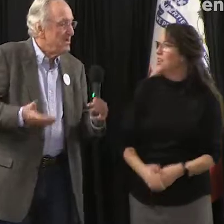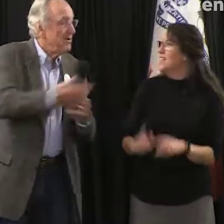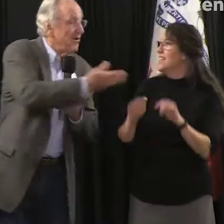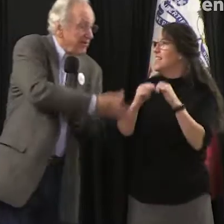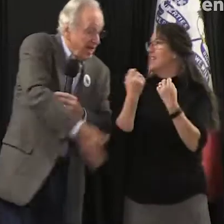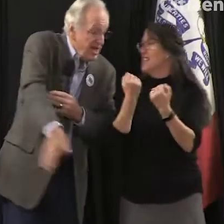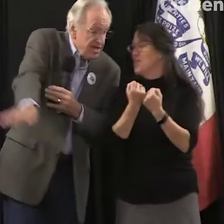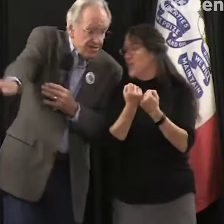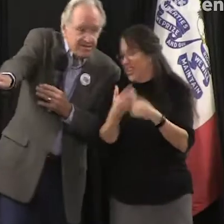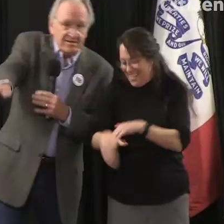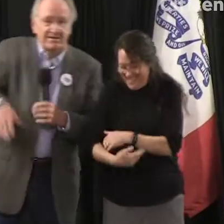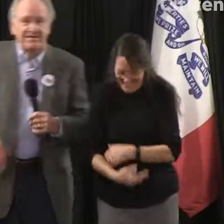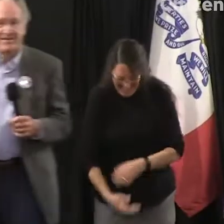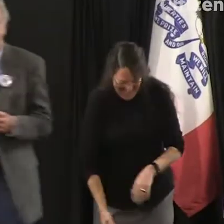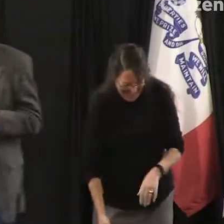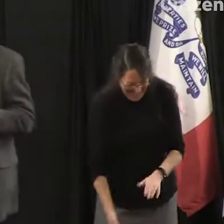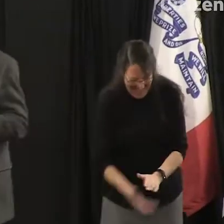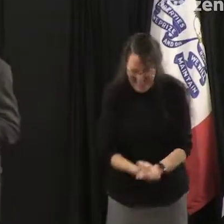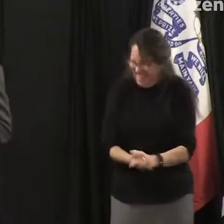Maybe all night.